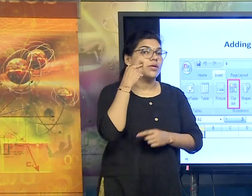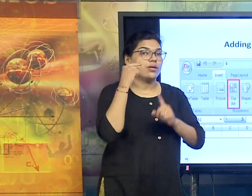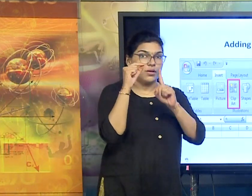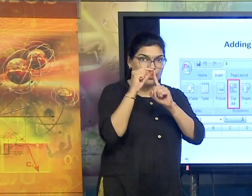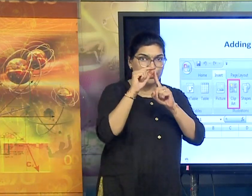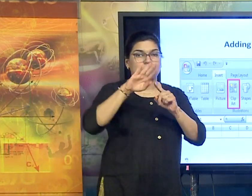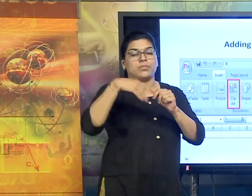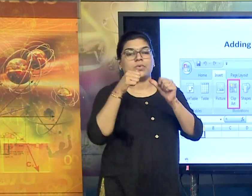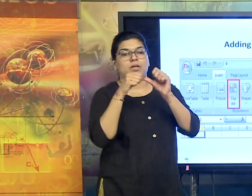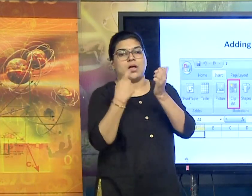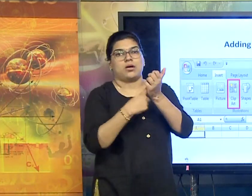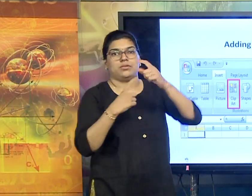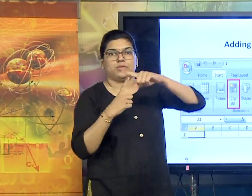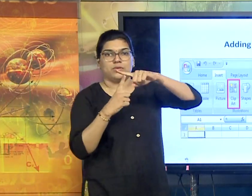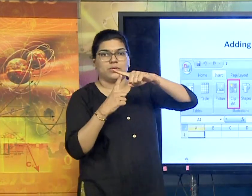clip art.